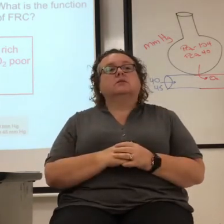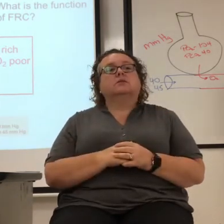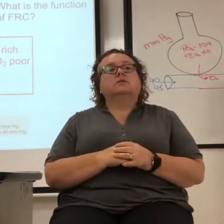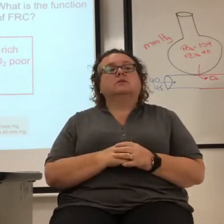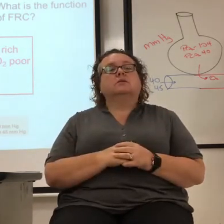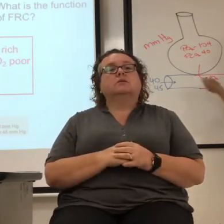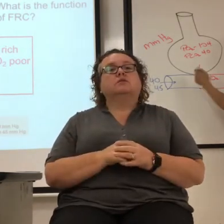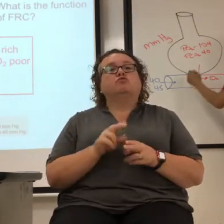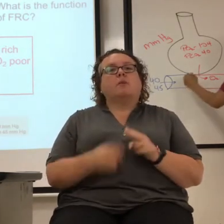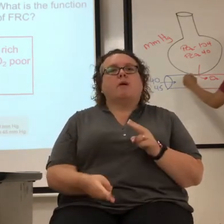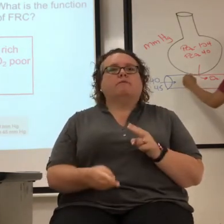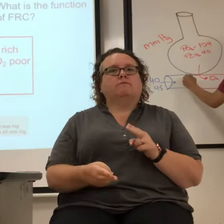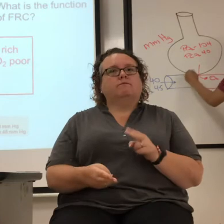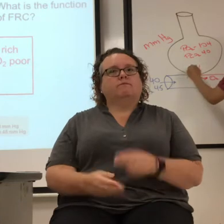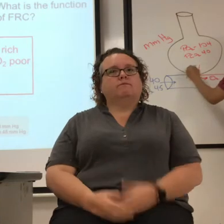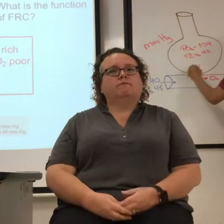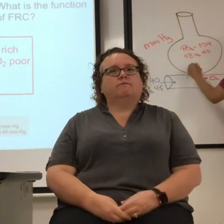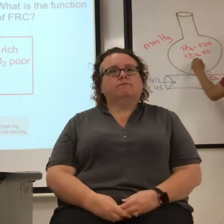drop off